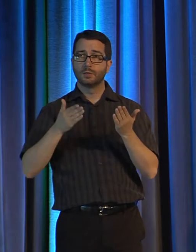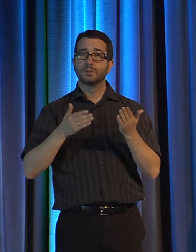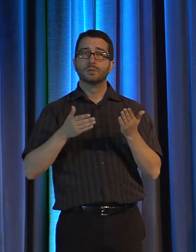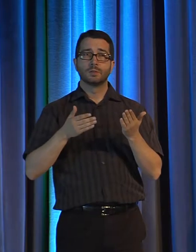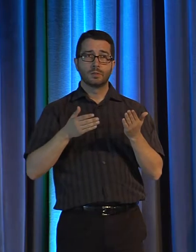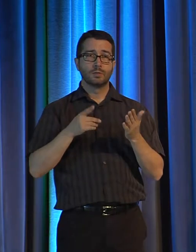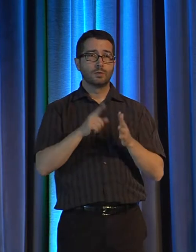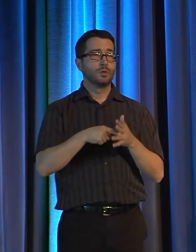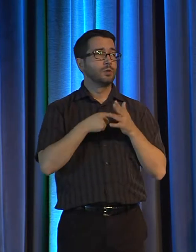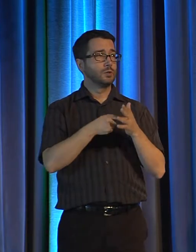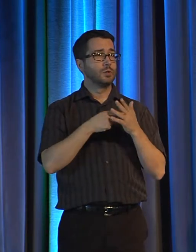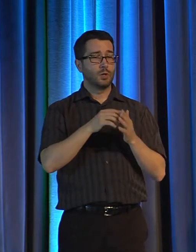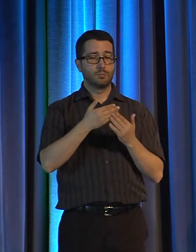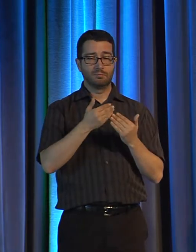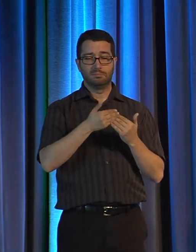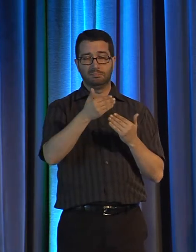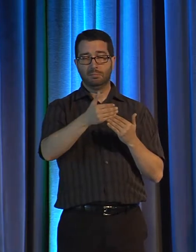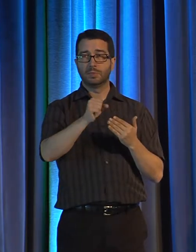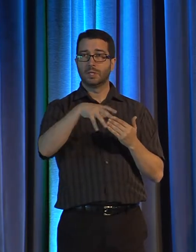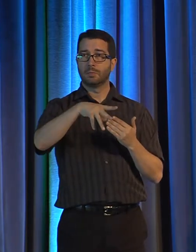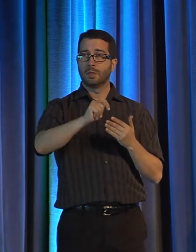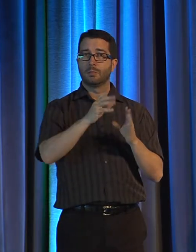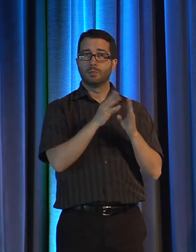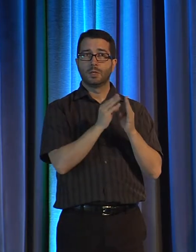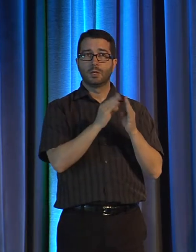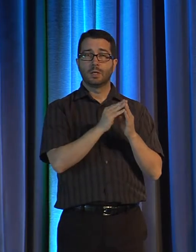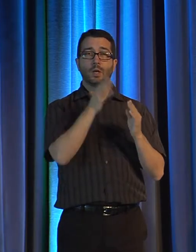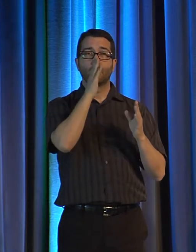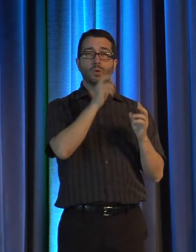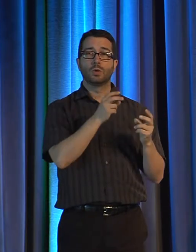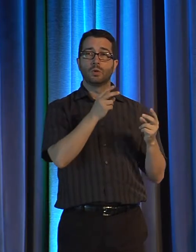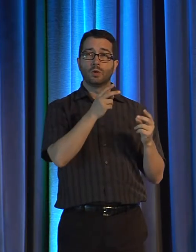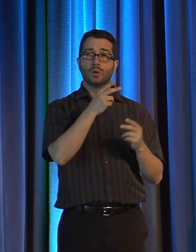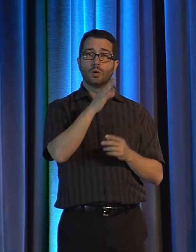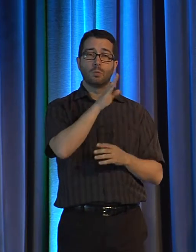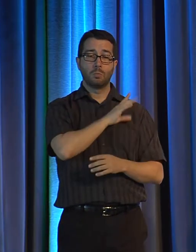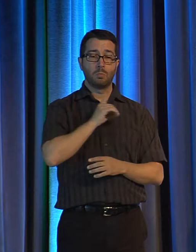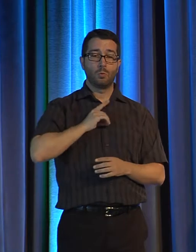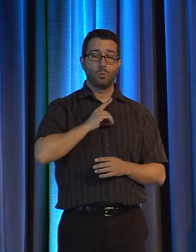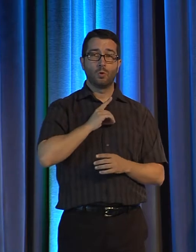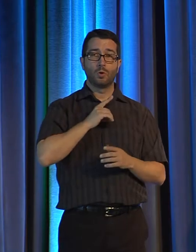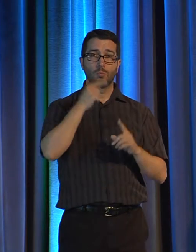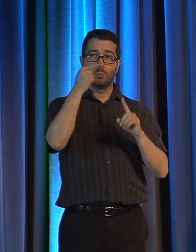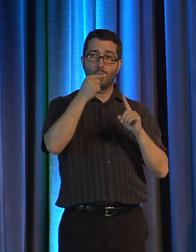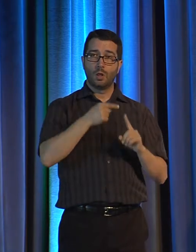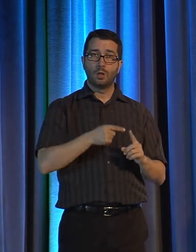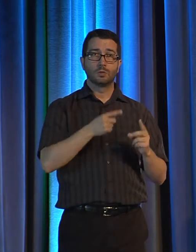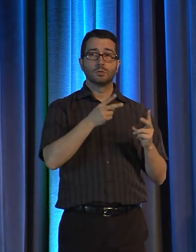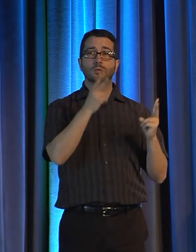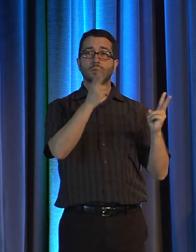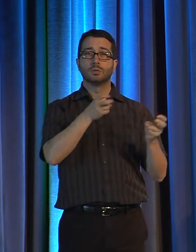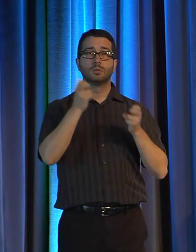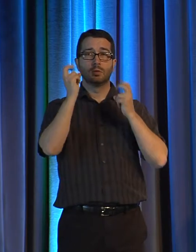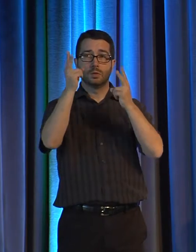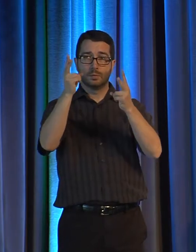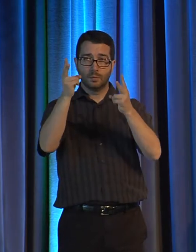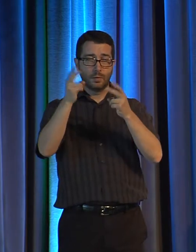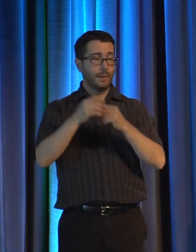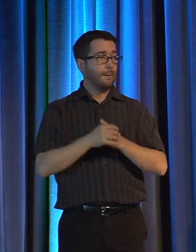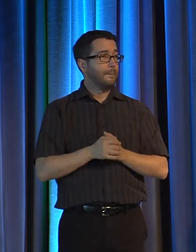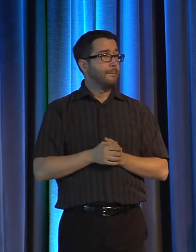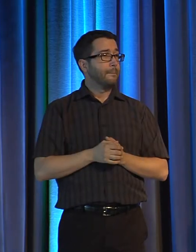in September, with the posting of board highlights followed by our meeting, board highlights that follow our